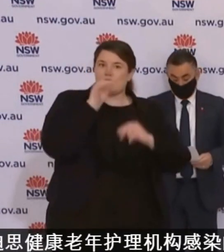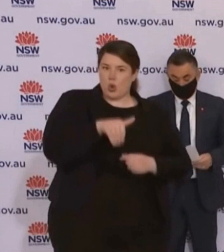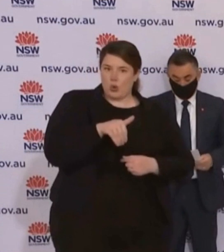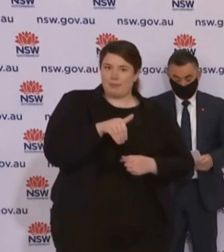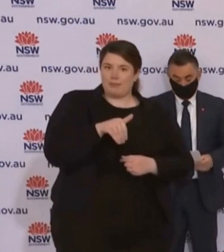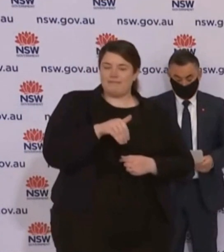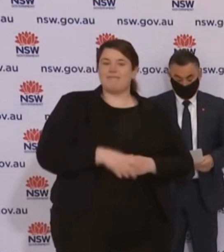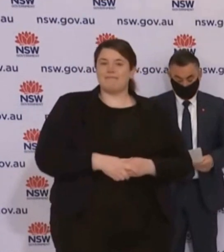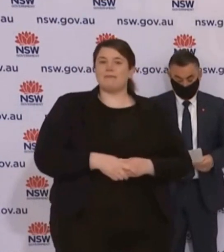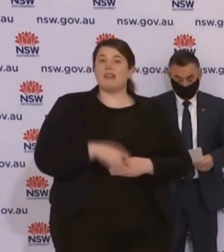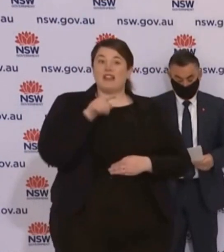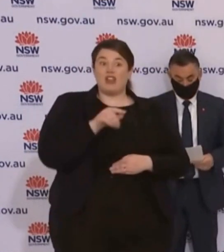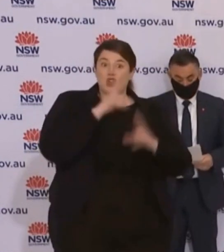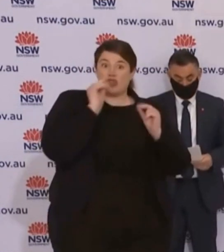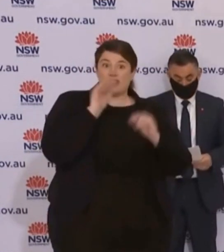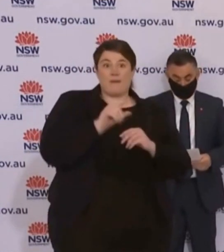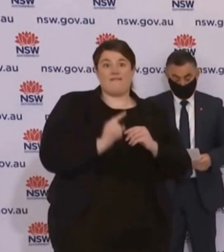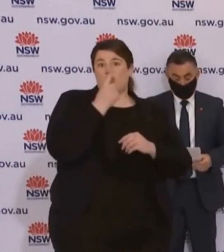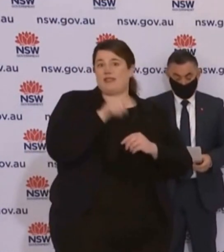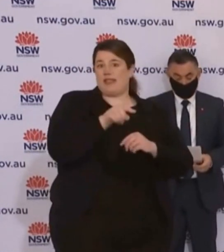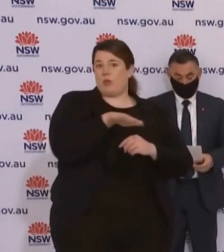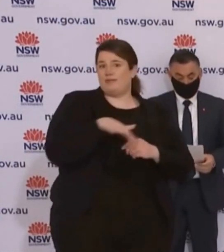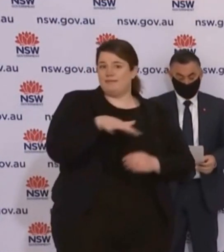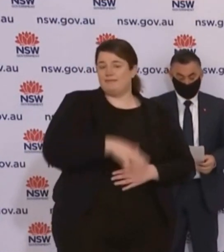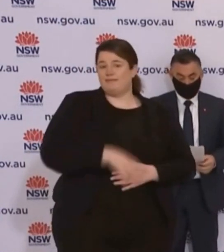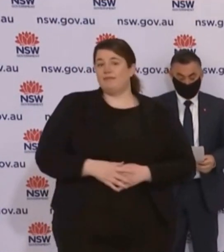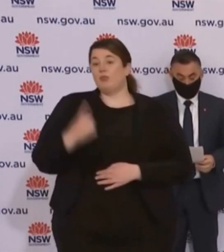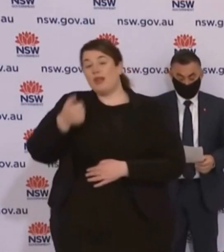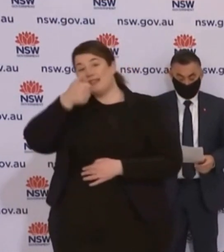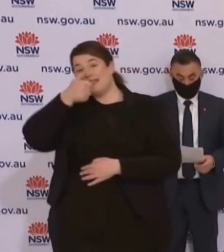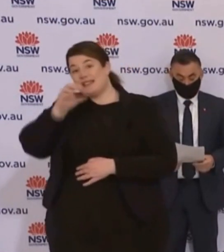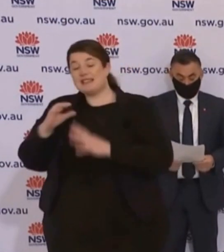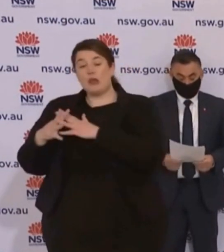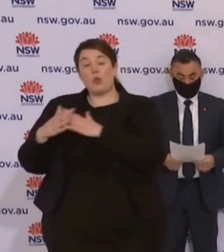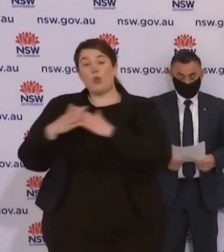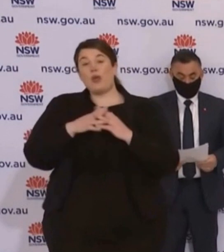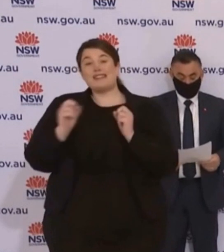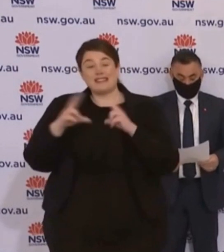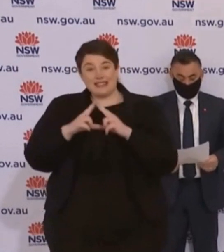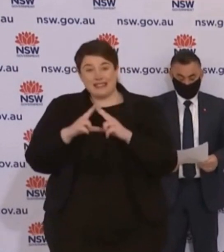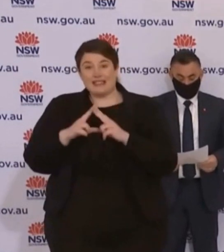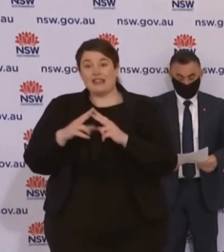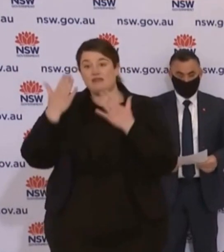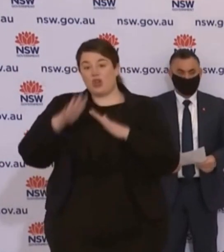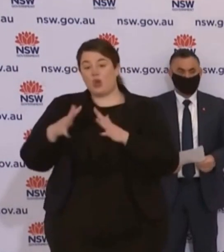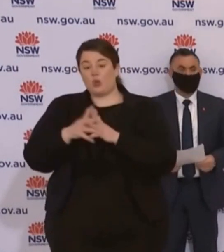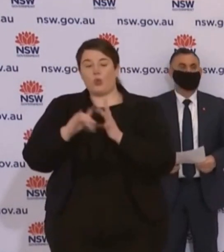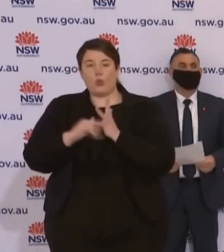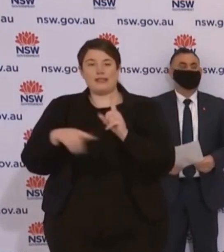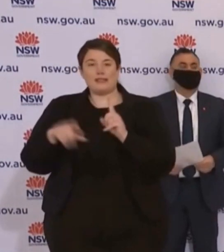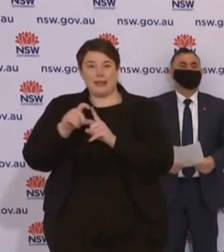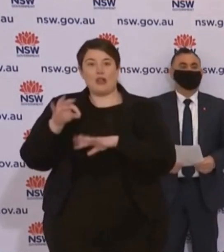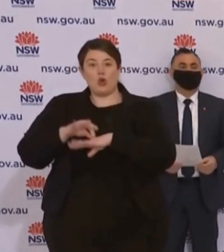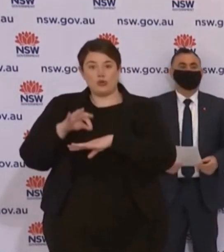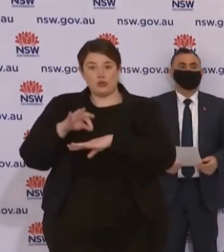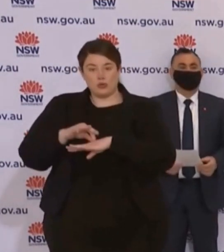to this outbreak. And there was a woman in her 60s from Western Sydney who died at Westmead Hospital, and she acquired her infection at